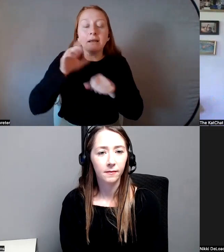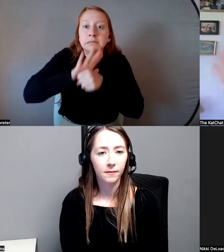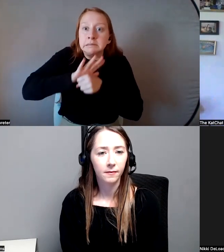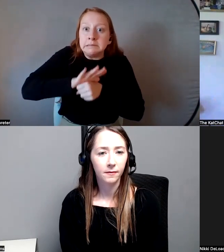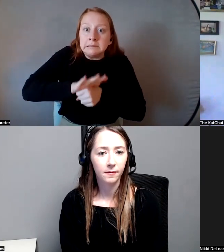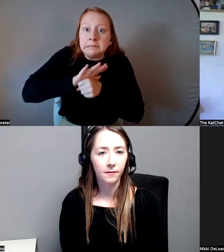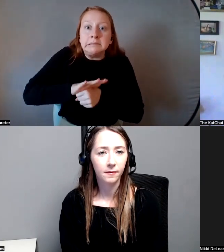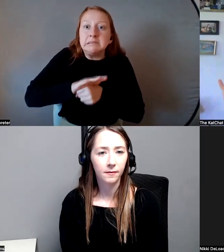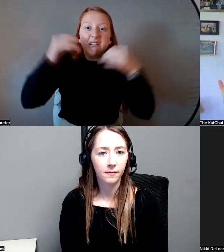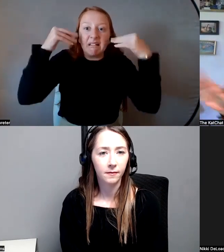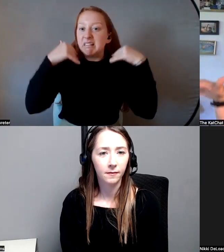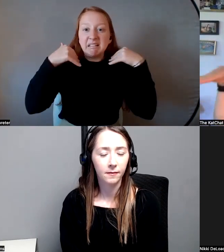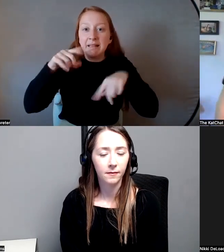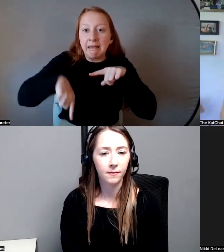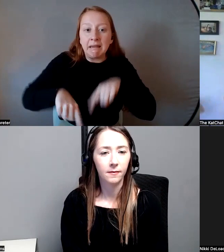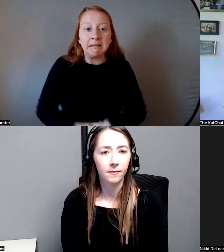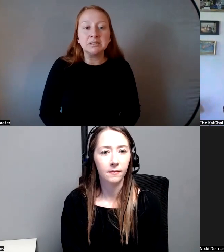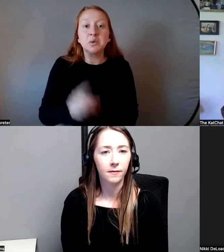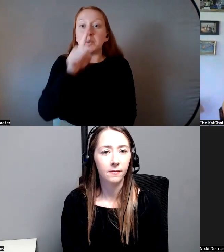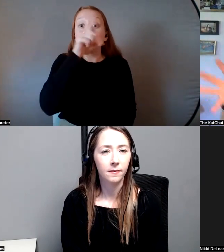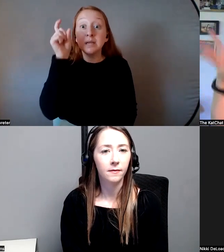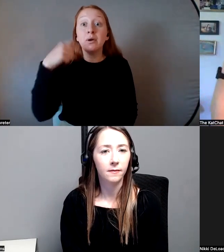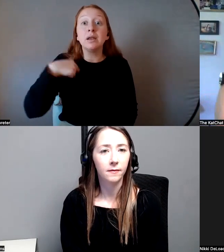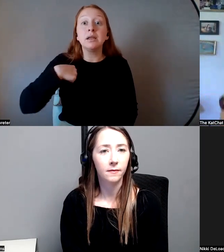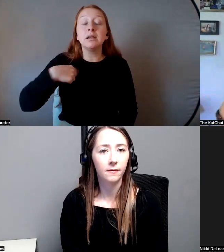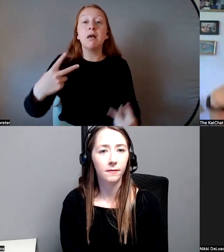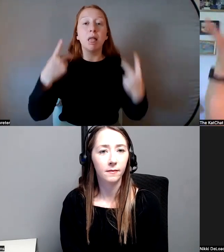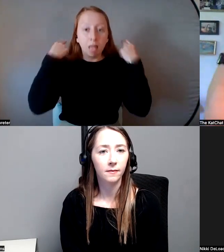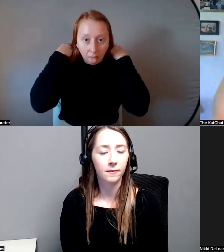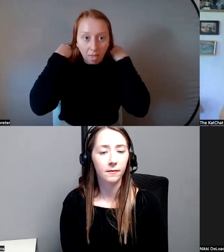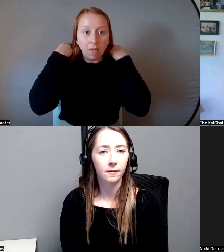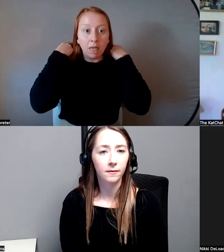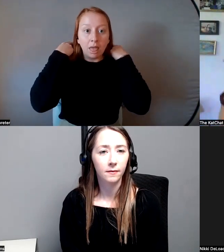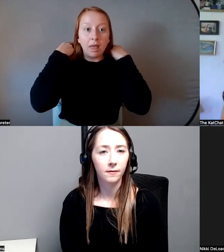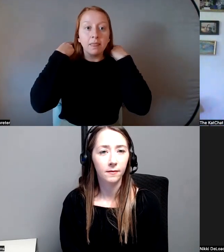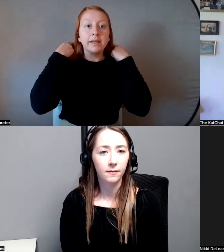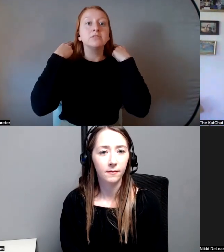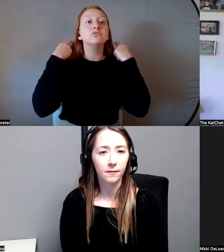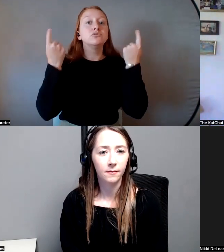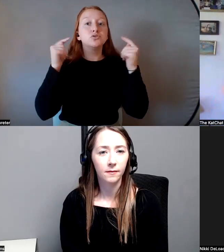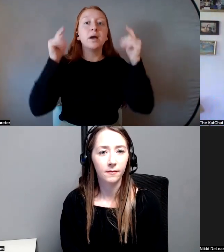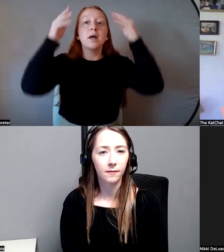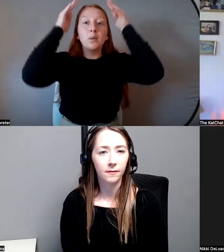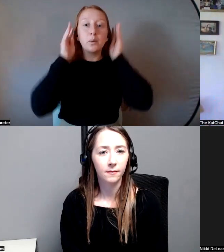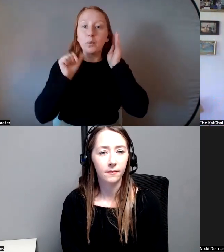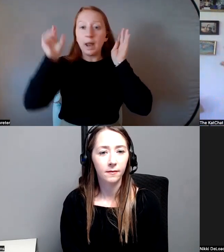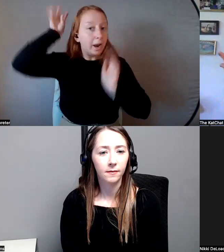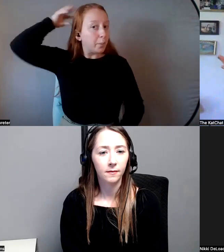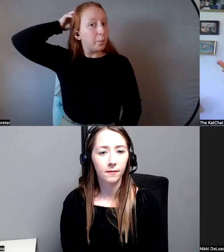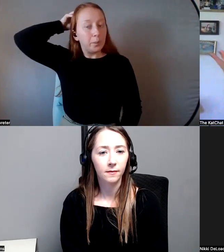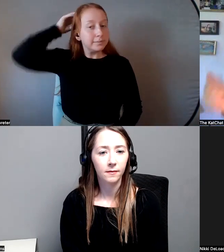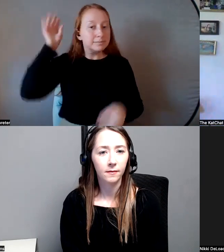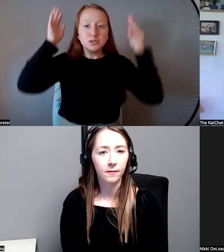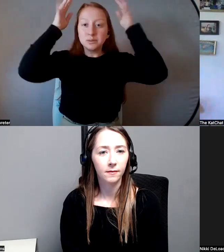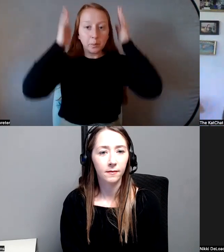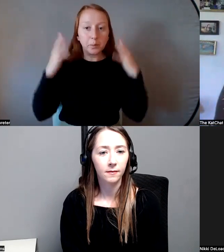easy. Again, it's summertime. I need to chop it off, put myself to really down more. So let's see